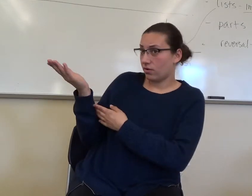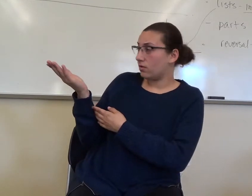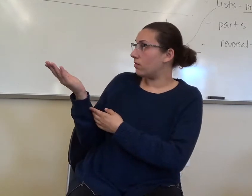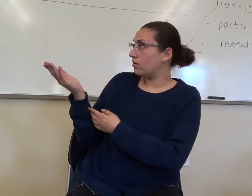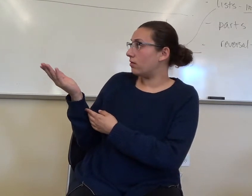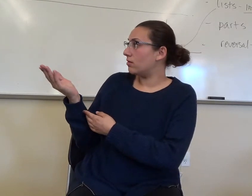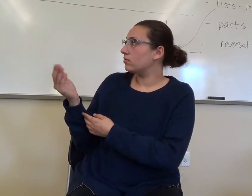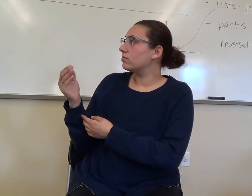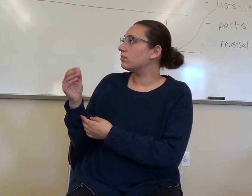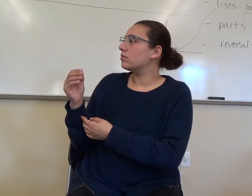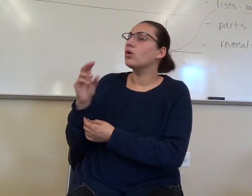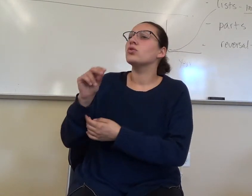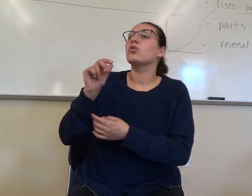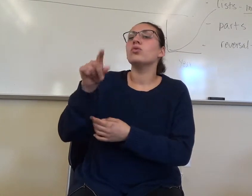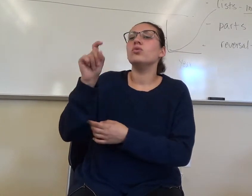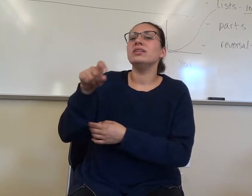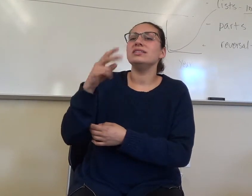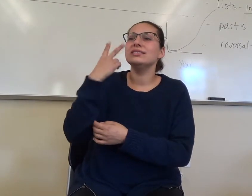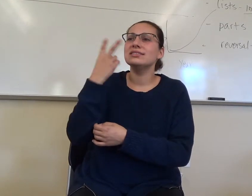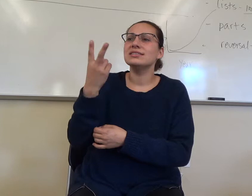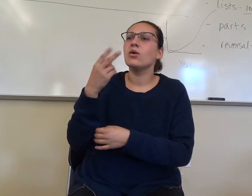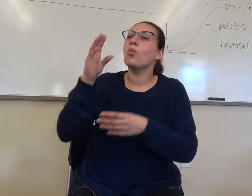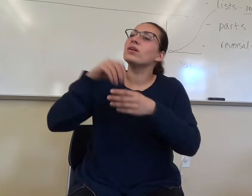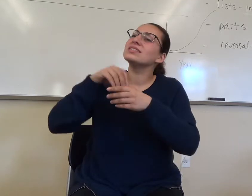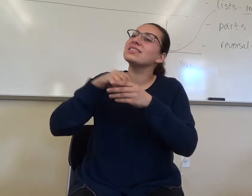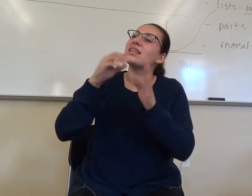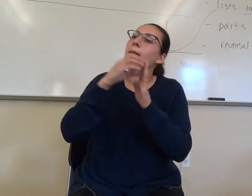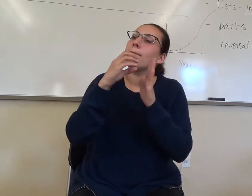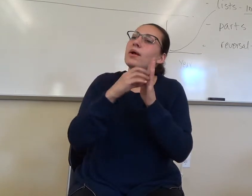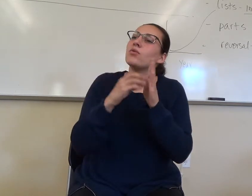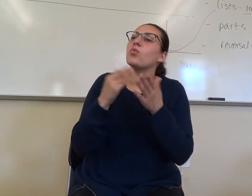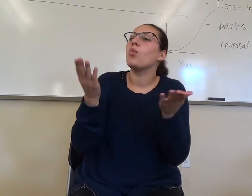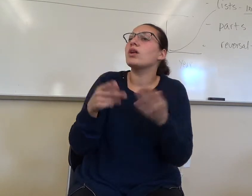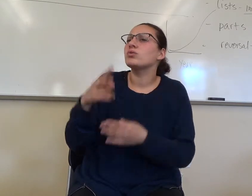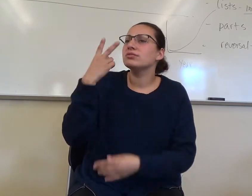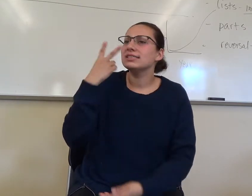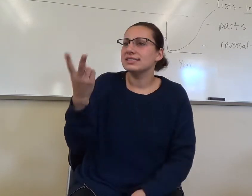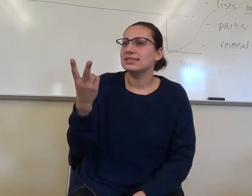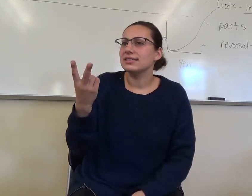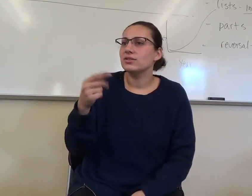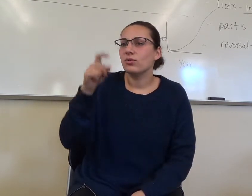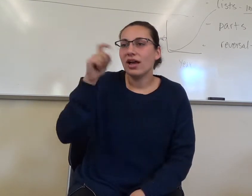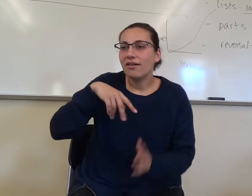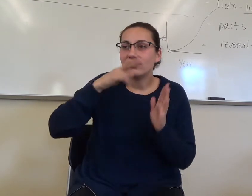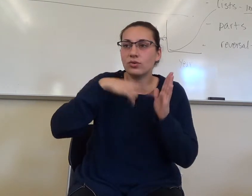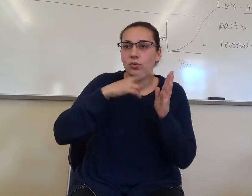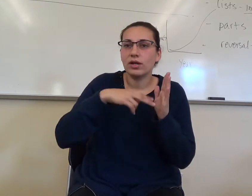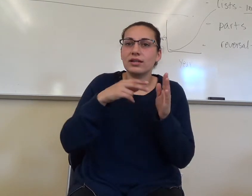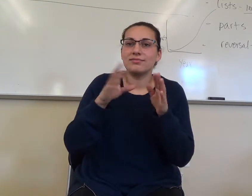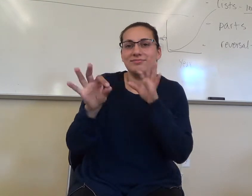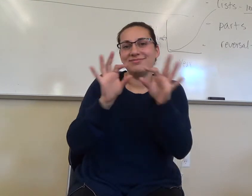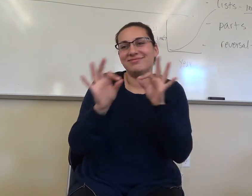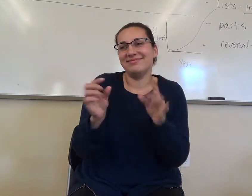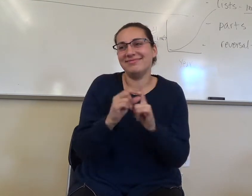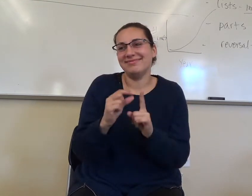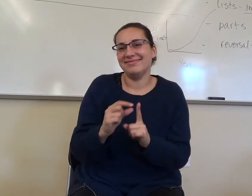what's in the paragraph. What do you see? That's why you've got to go through here and look for this stuff. See what's repeated.